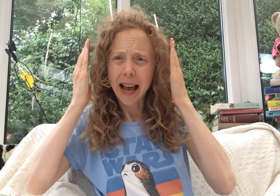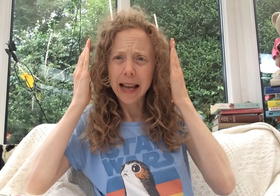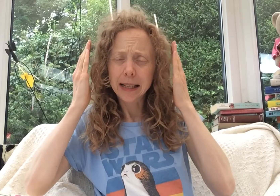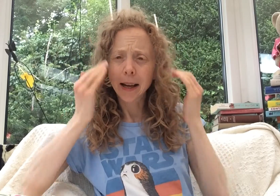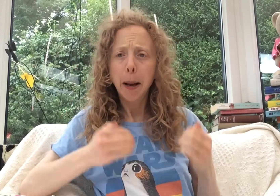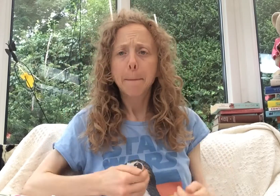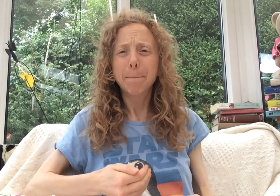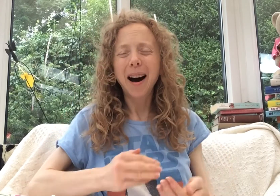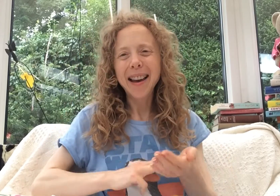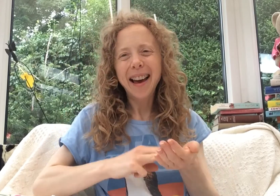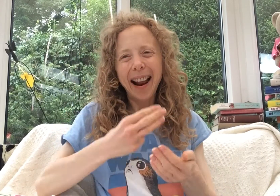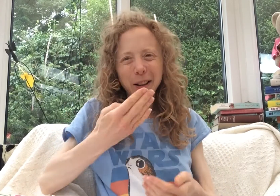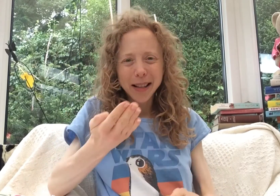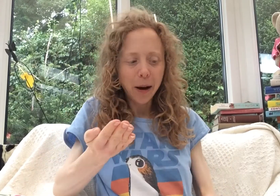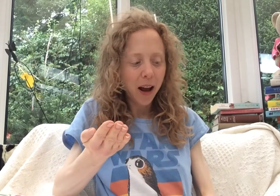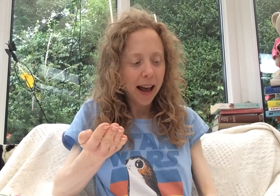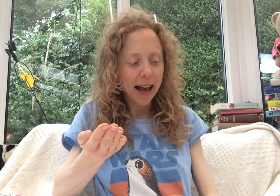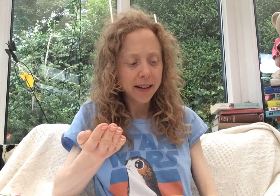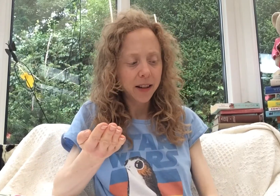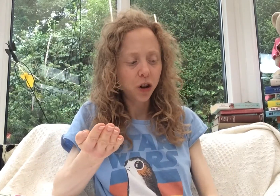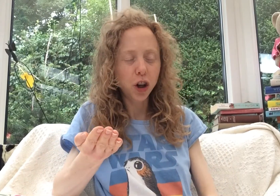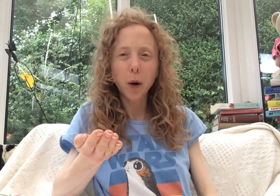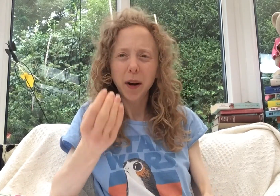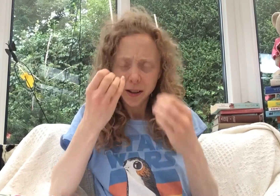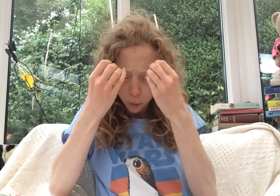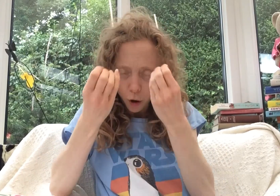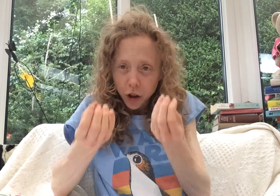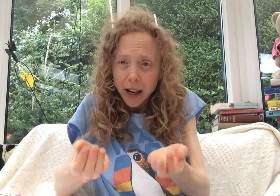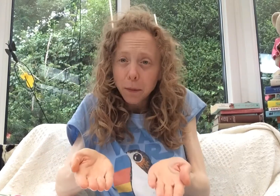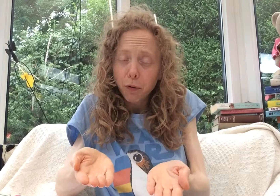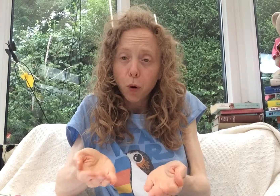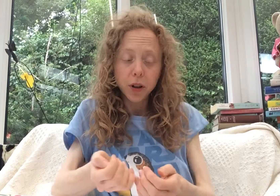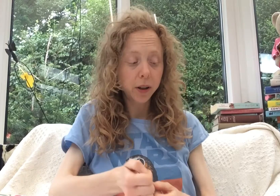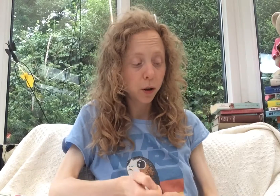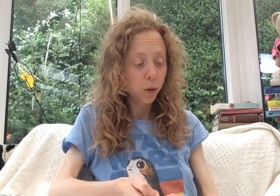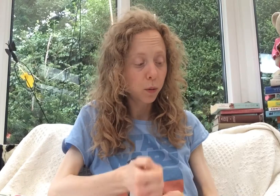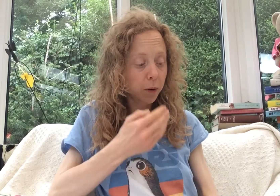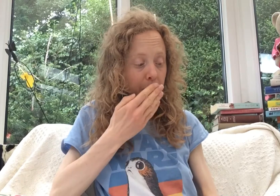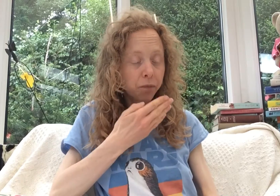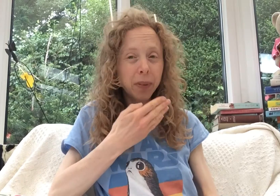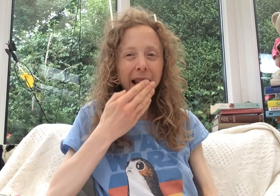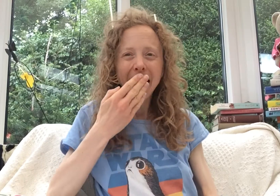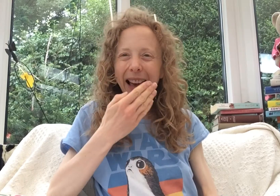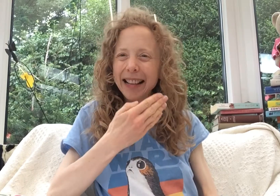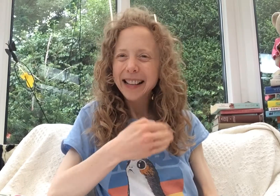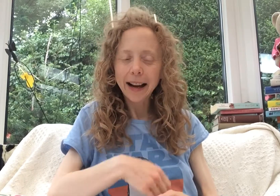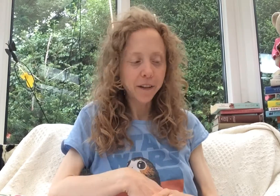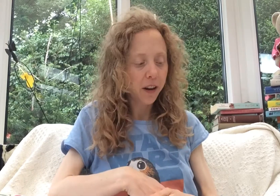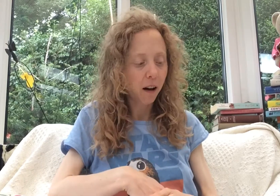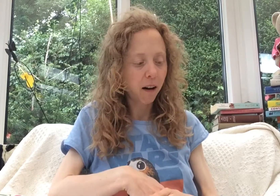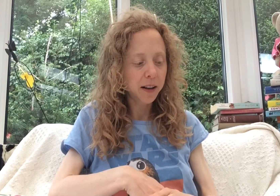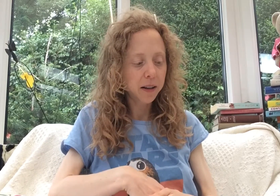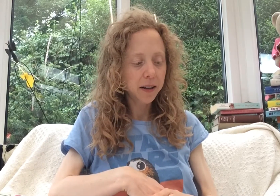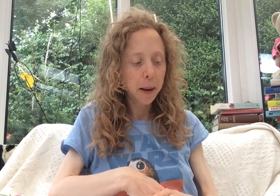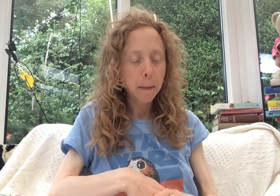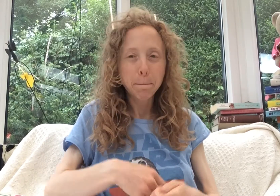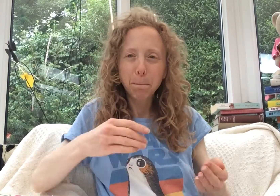days Maya held out her hand to show us what she had brought to school. A deck of cards,